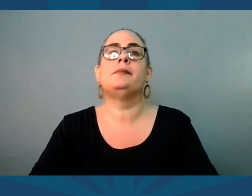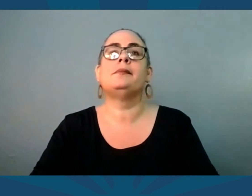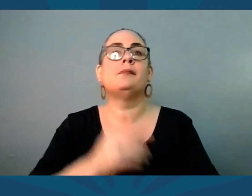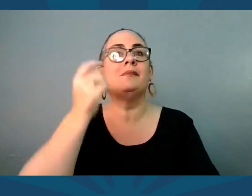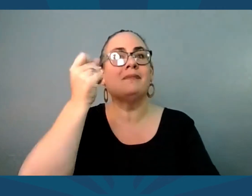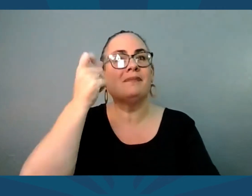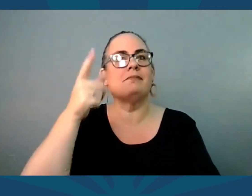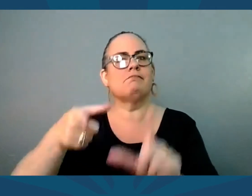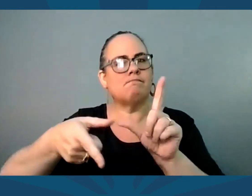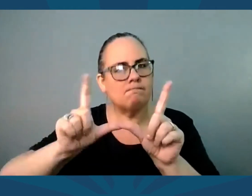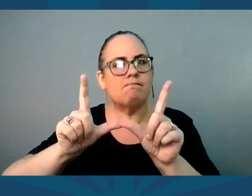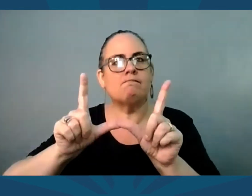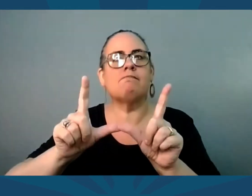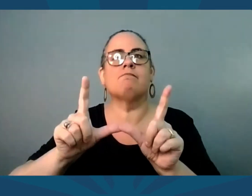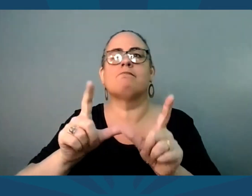Recorder's certificate.